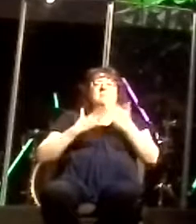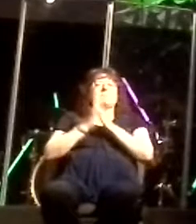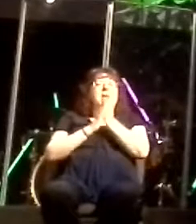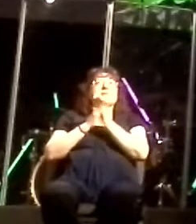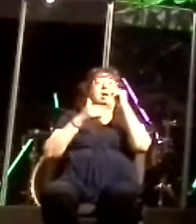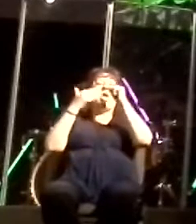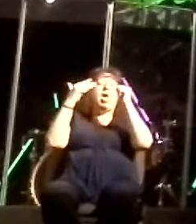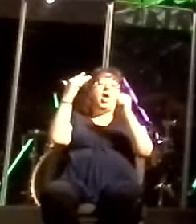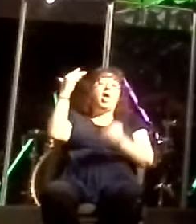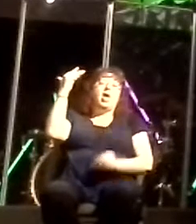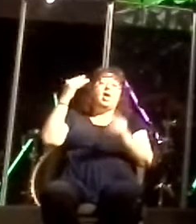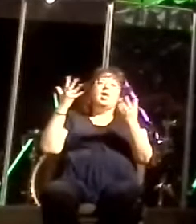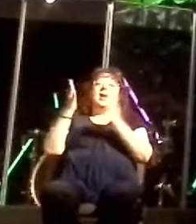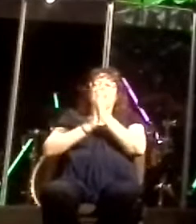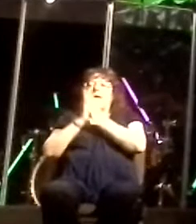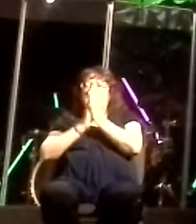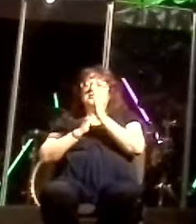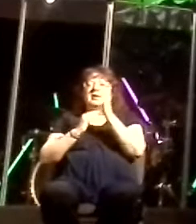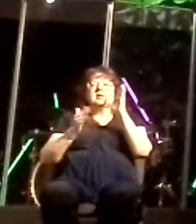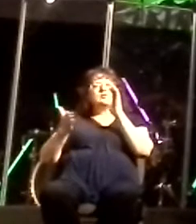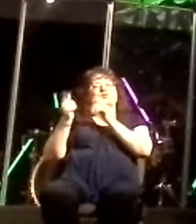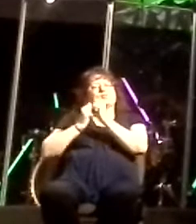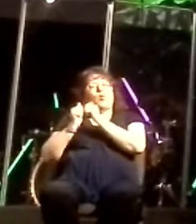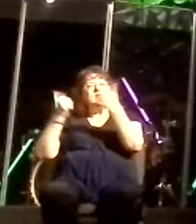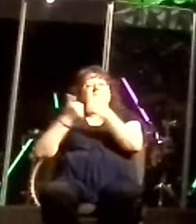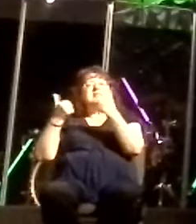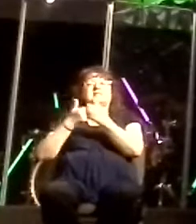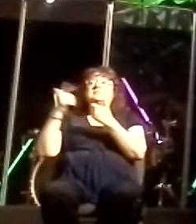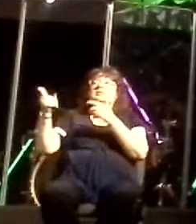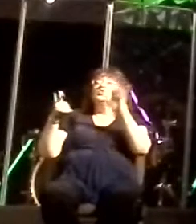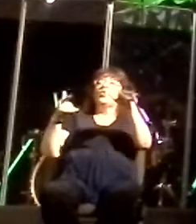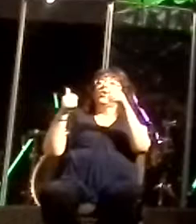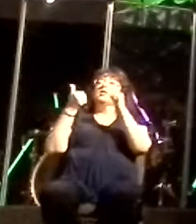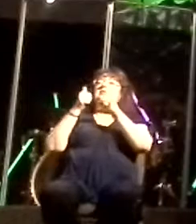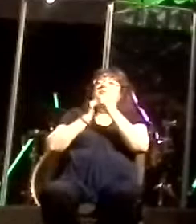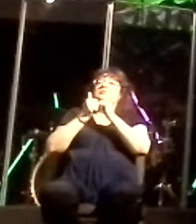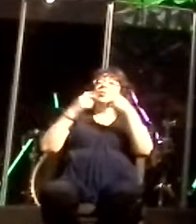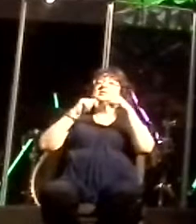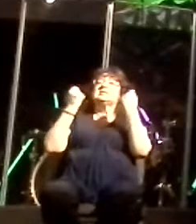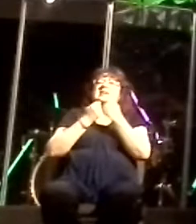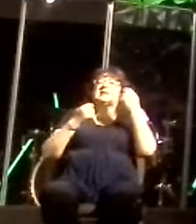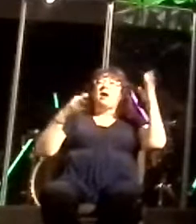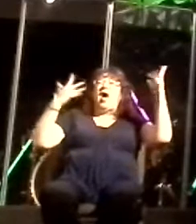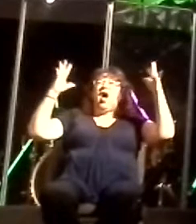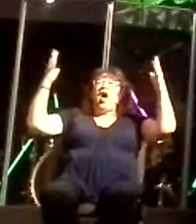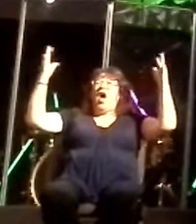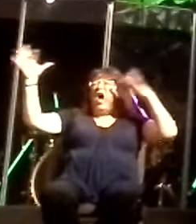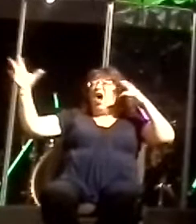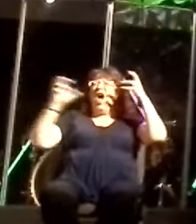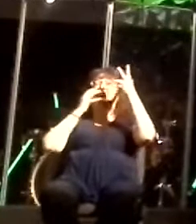passionate about so many things. We're passionate about our sports teams. What's your sports team? Yell it out. What's your sports team?